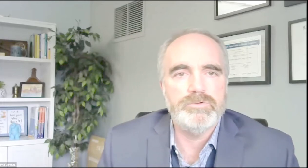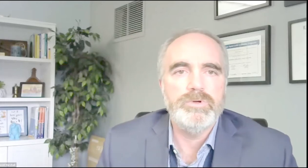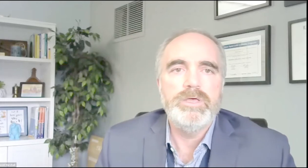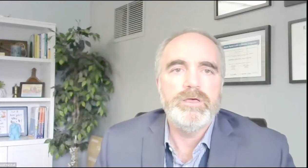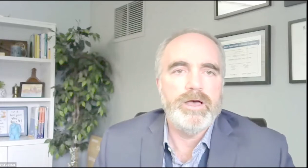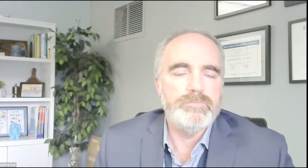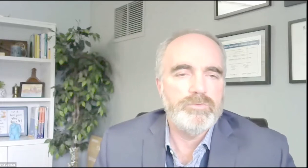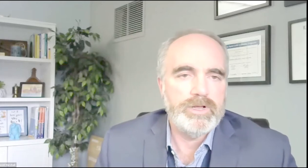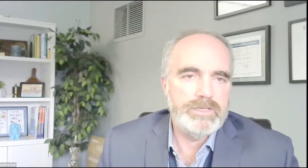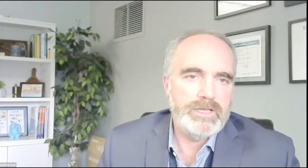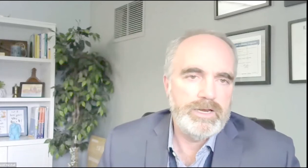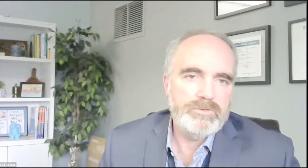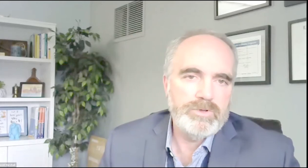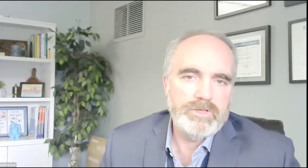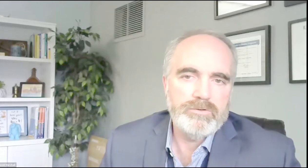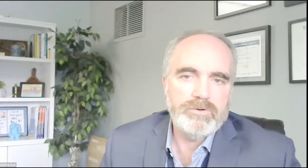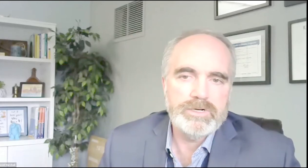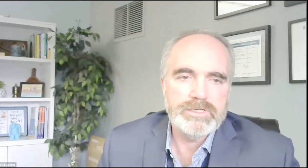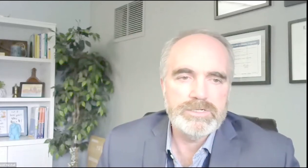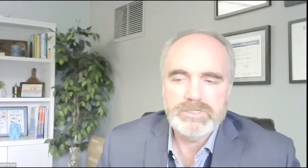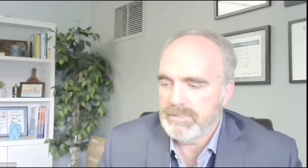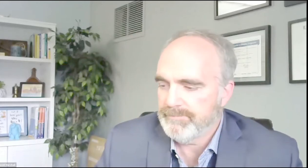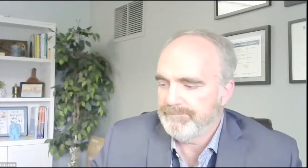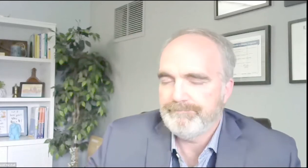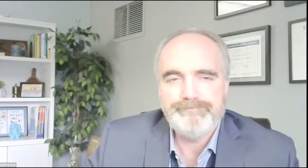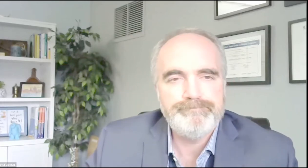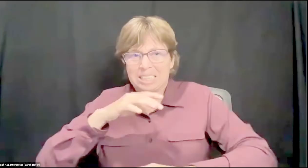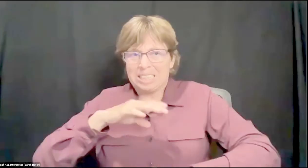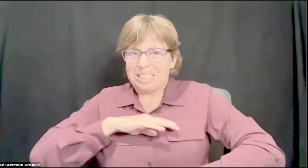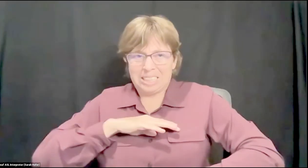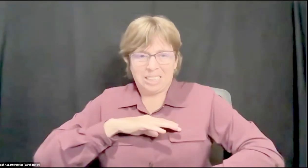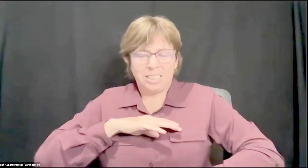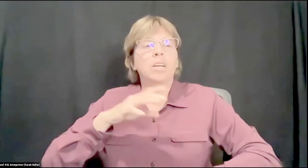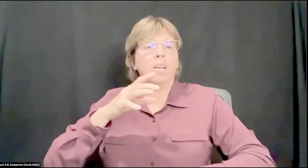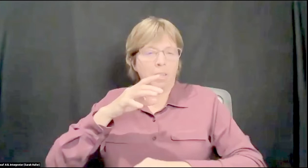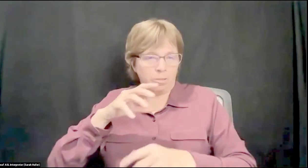work to directly connect with other organizations.